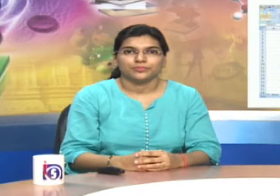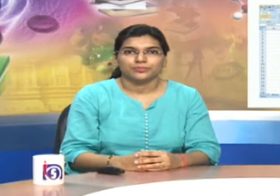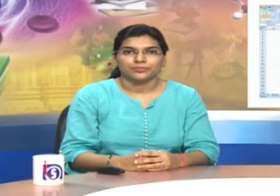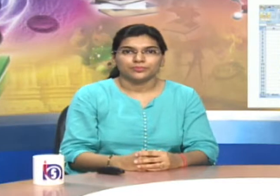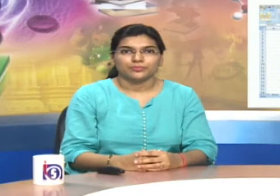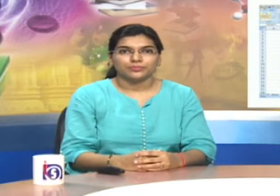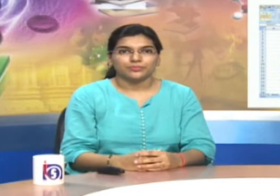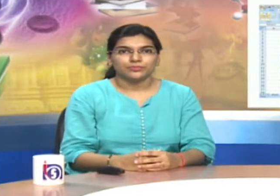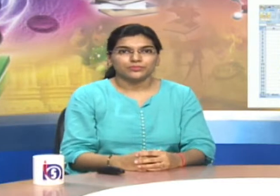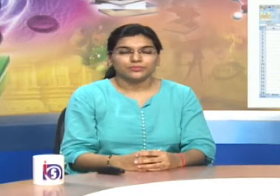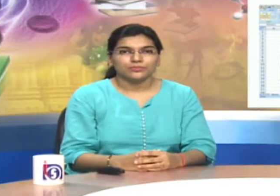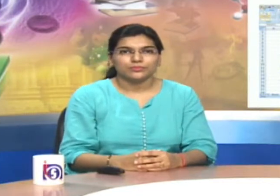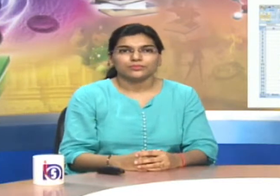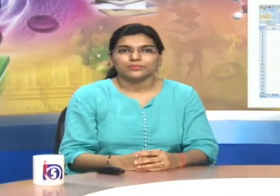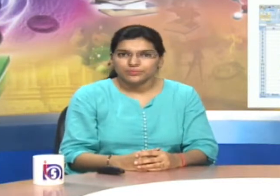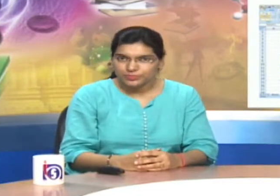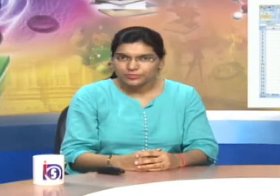pop down box opens up.